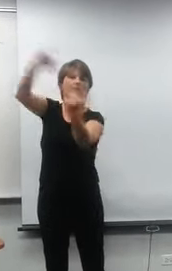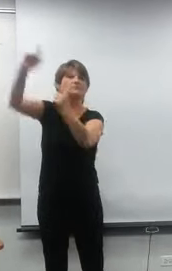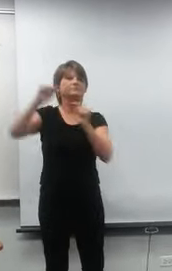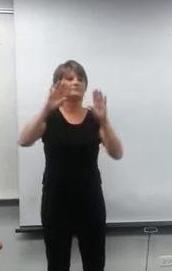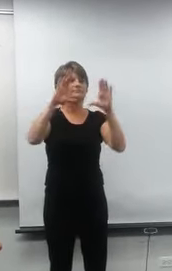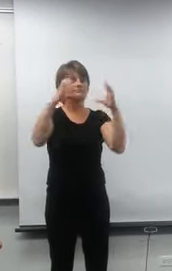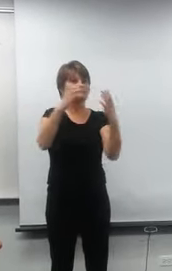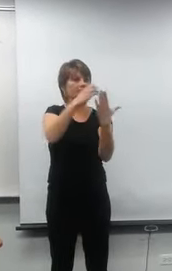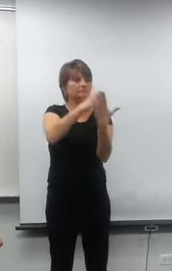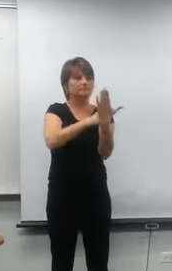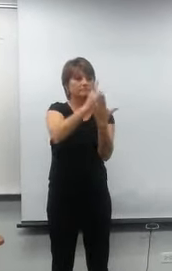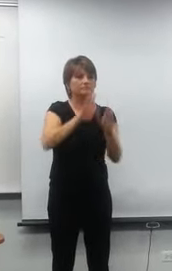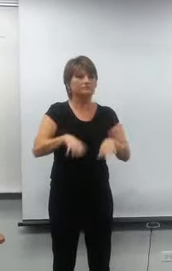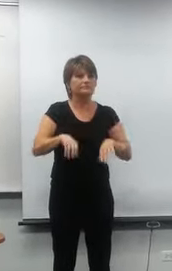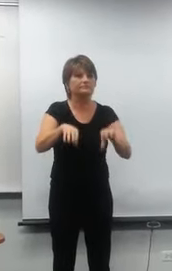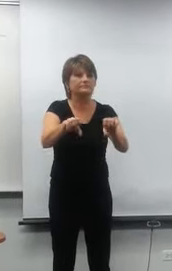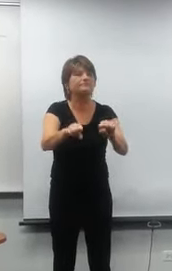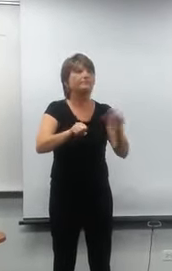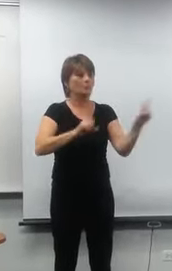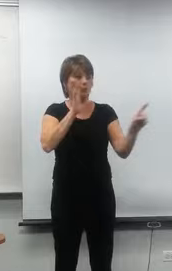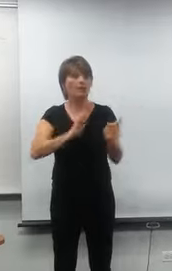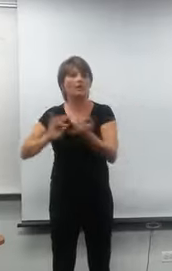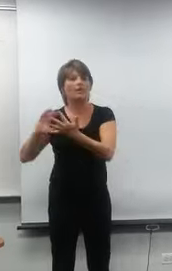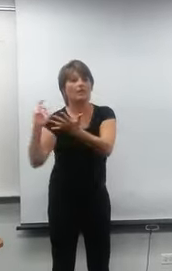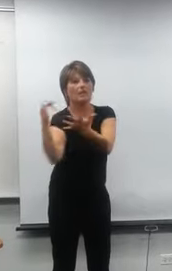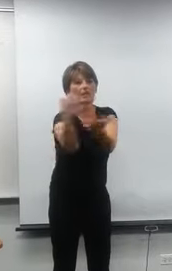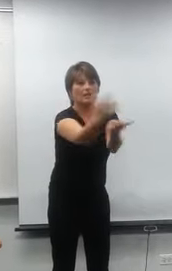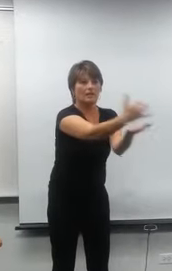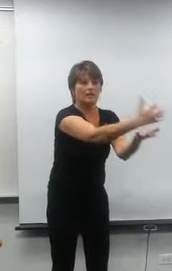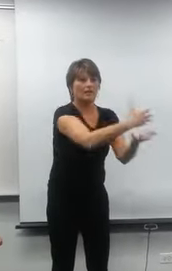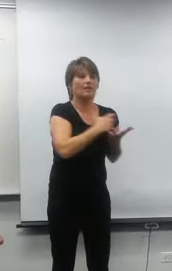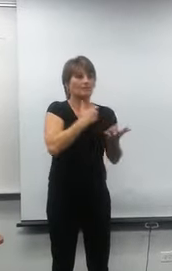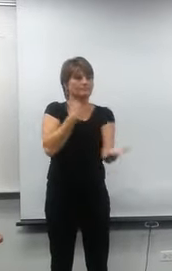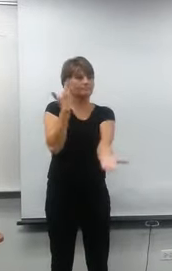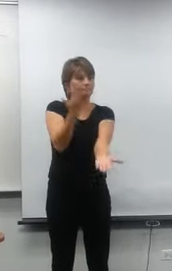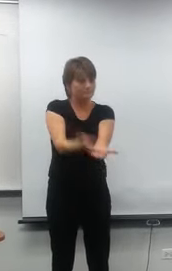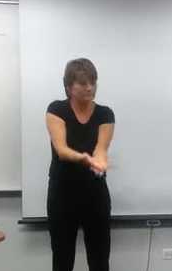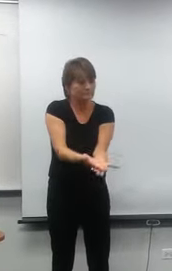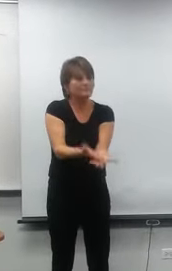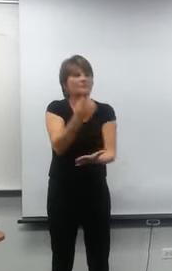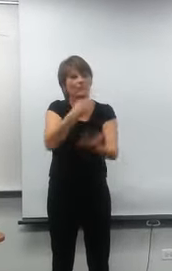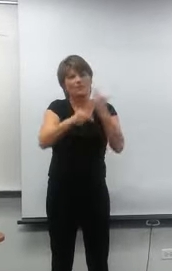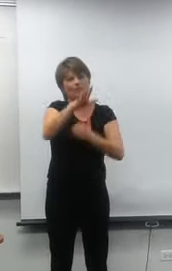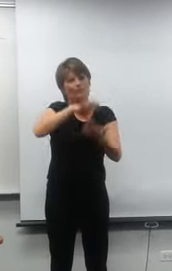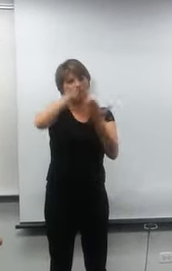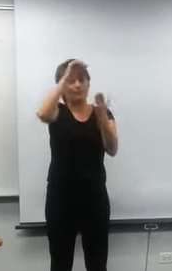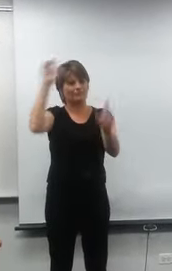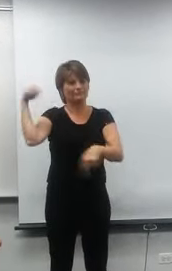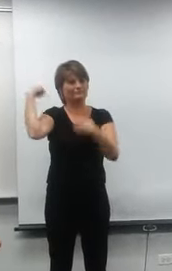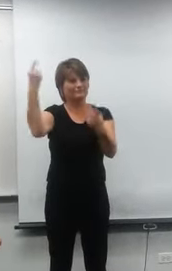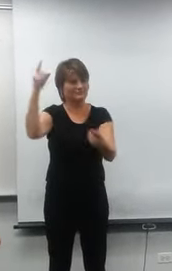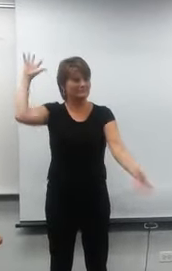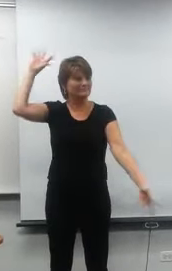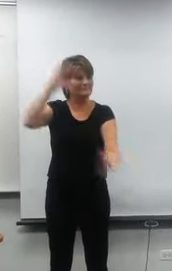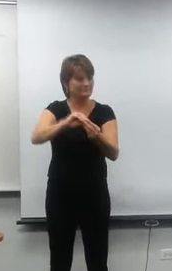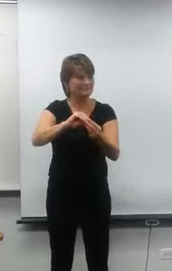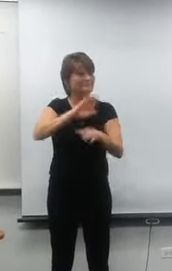to properly set up this portfolio. That way when you leave, you have all the important documents, you have everything you need to be successful